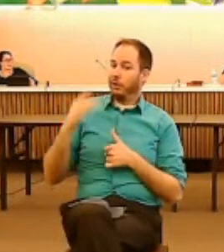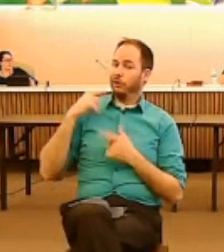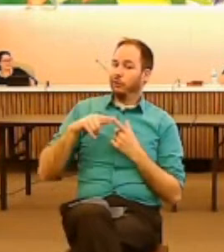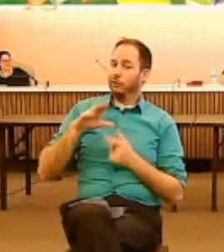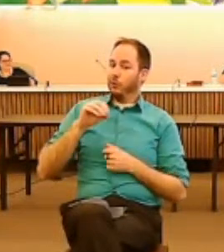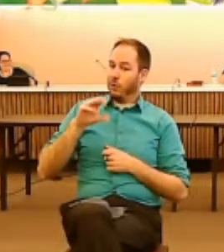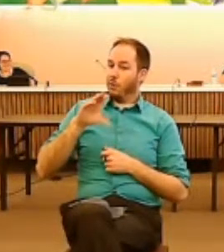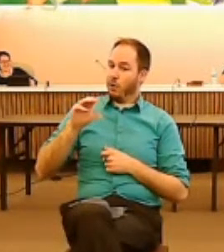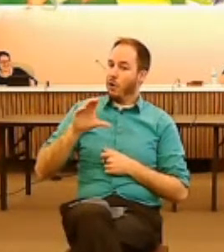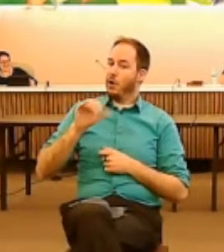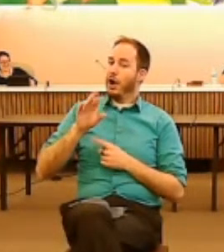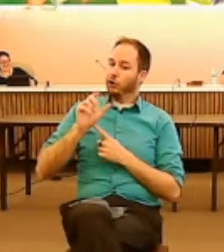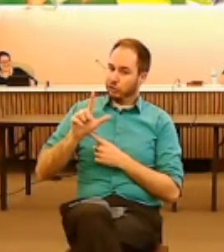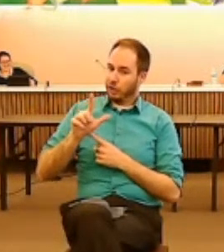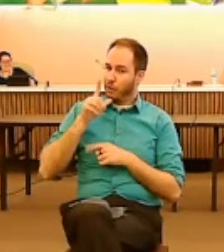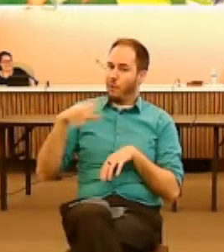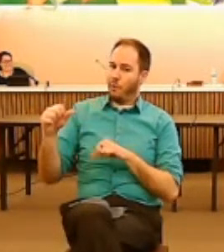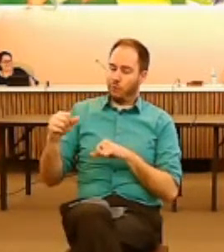Carousel, so,